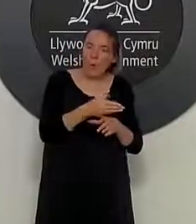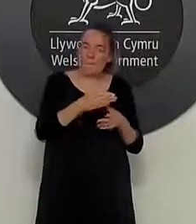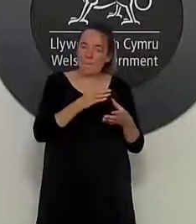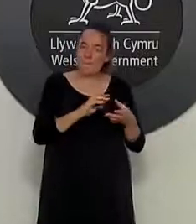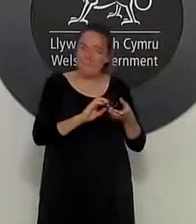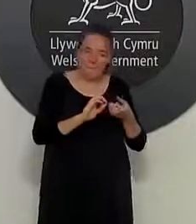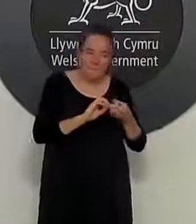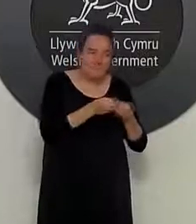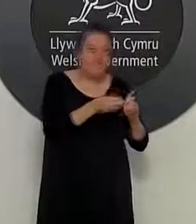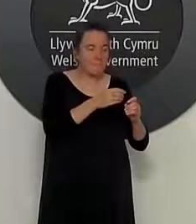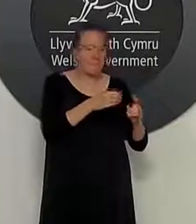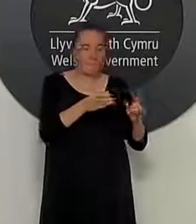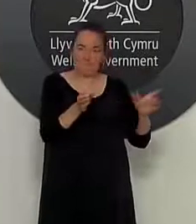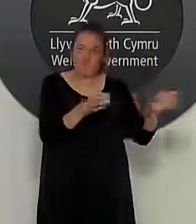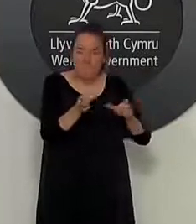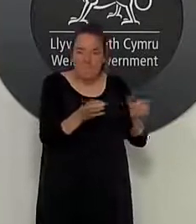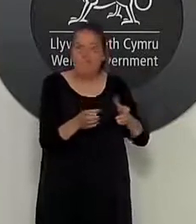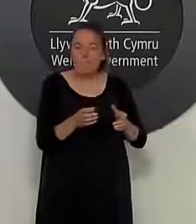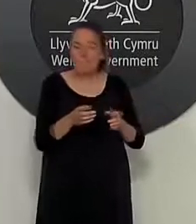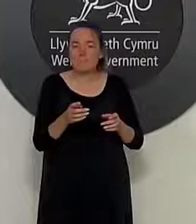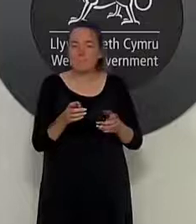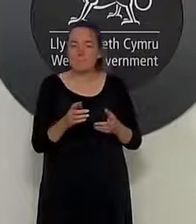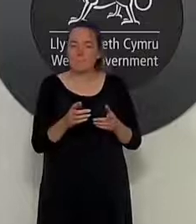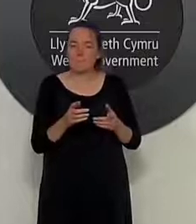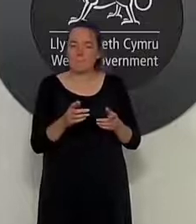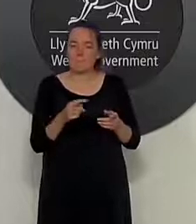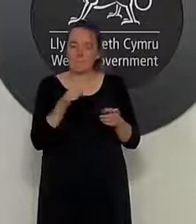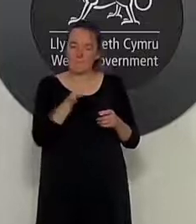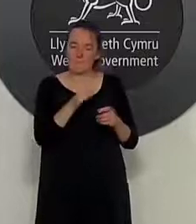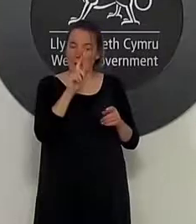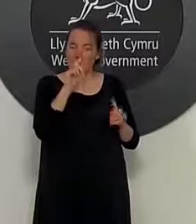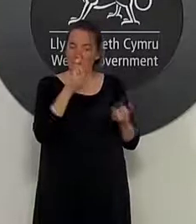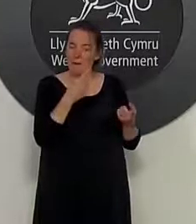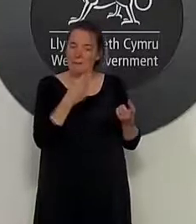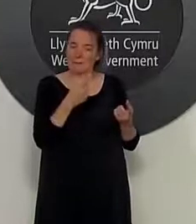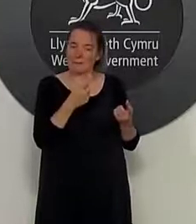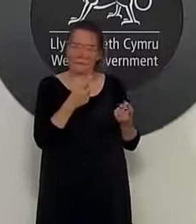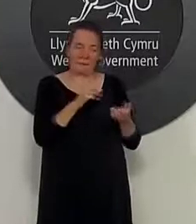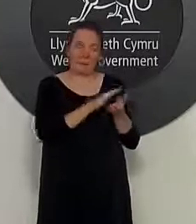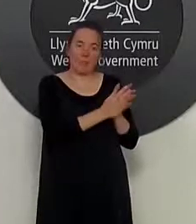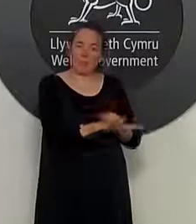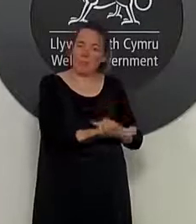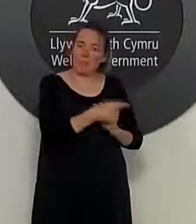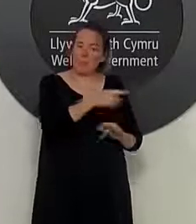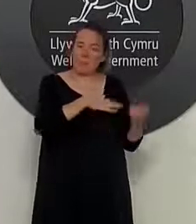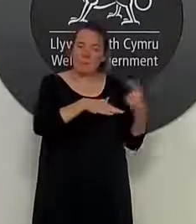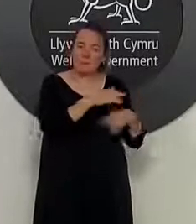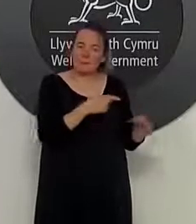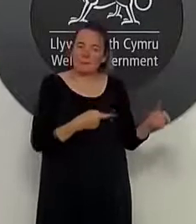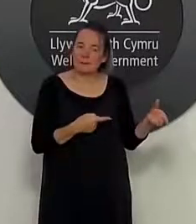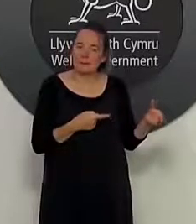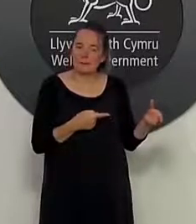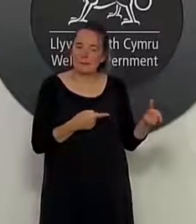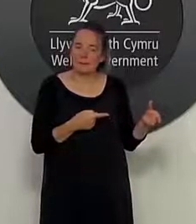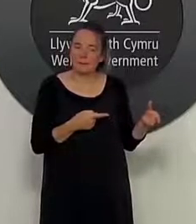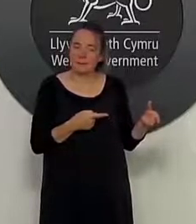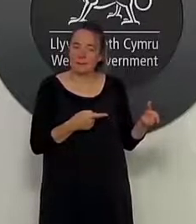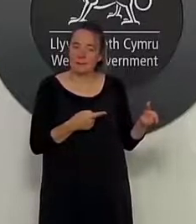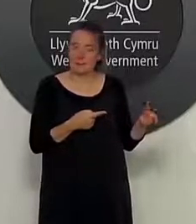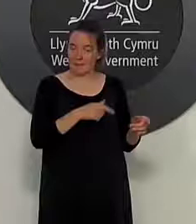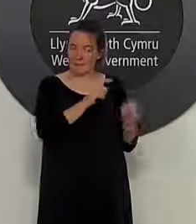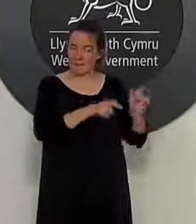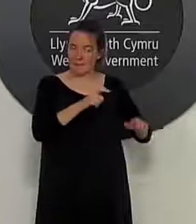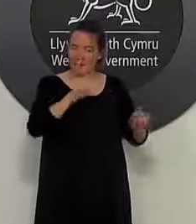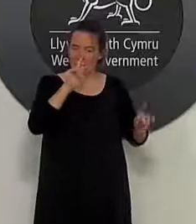that cannot be at the expense of the viability of those communities. You know, if people can't live in their own community